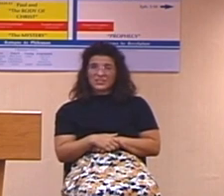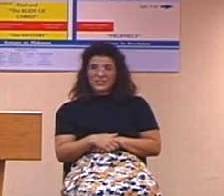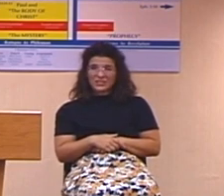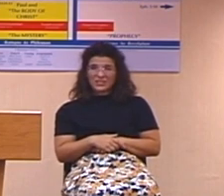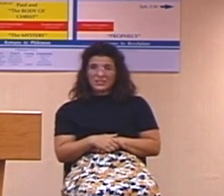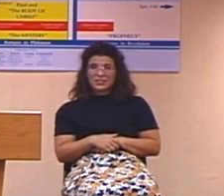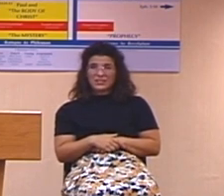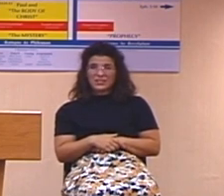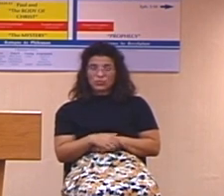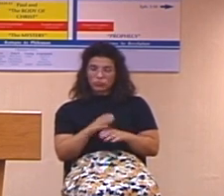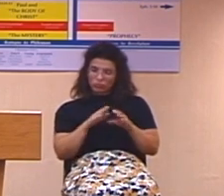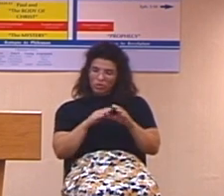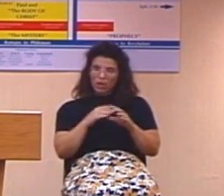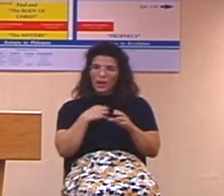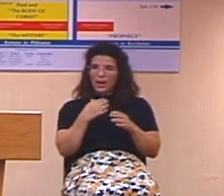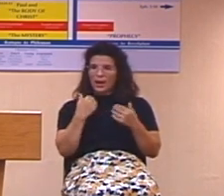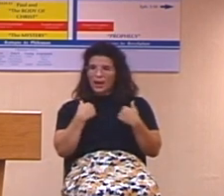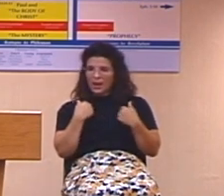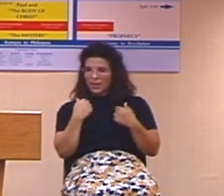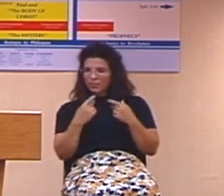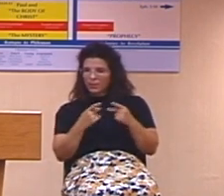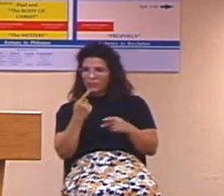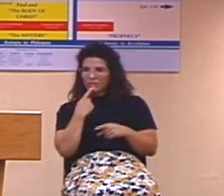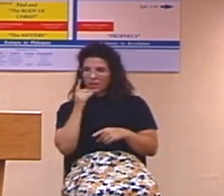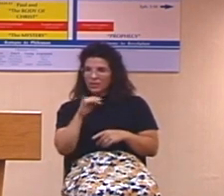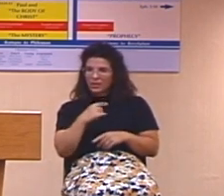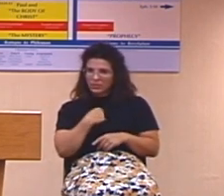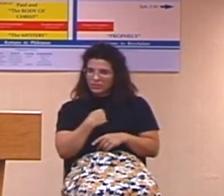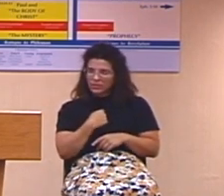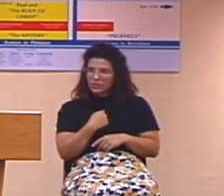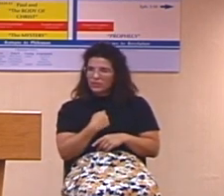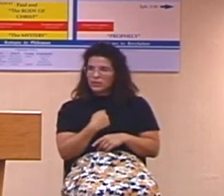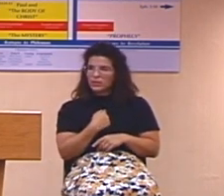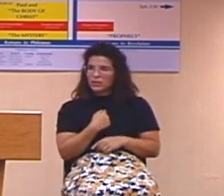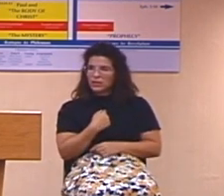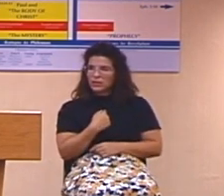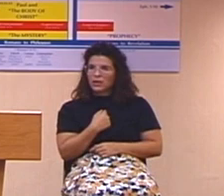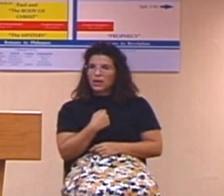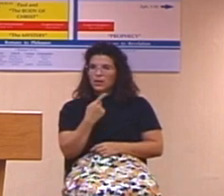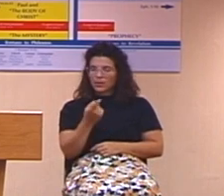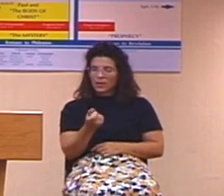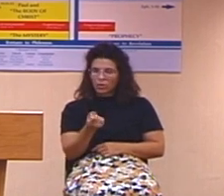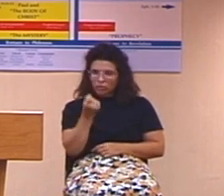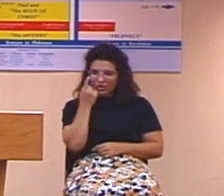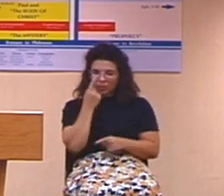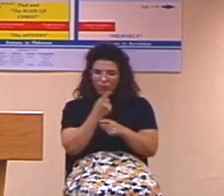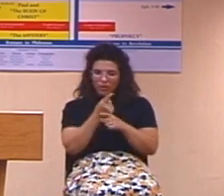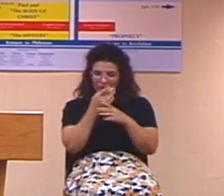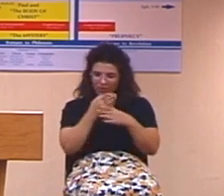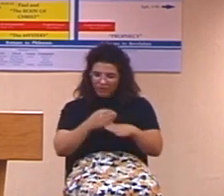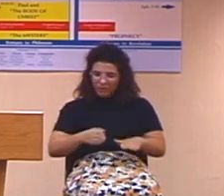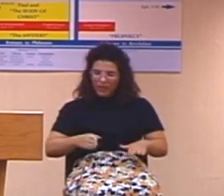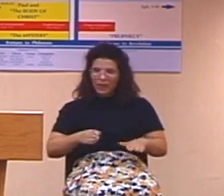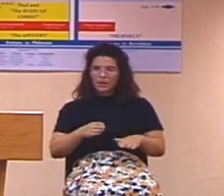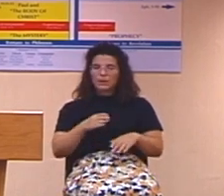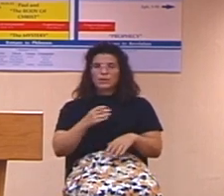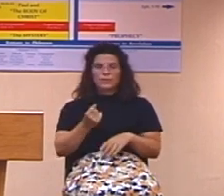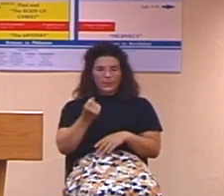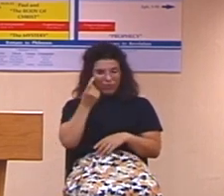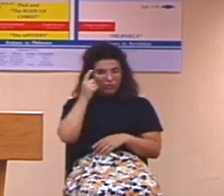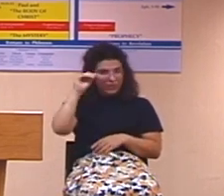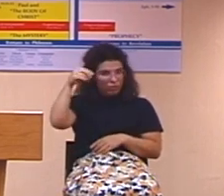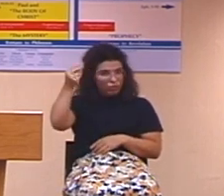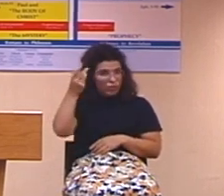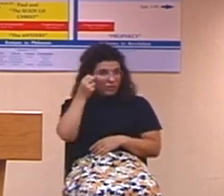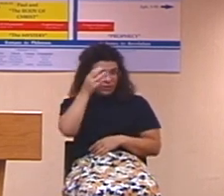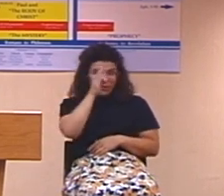You can chuckle. I had some folks say that to me, and they understand rightly dividing. They understand the grace of